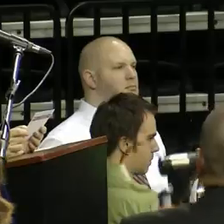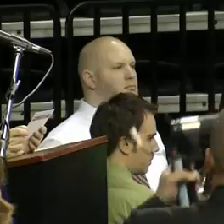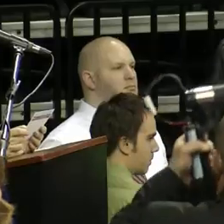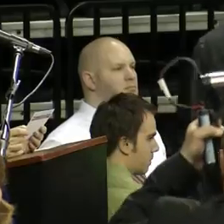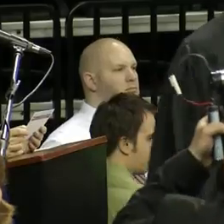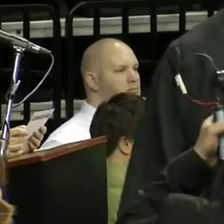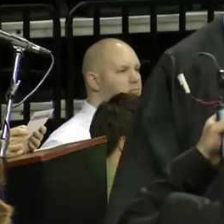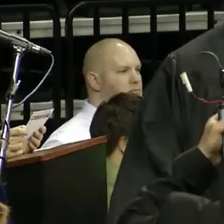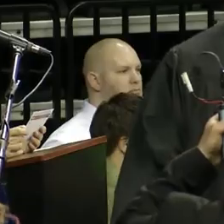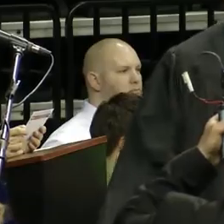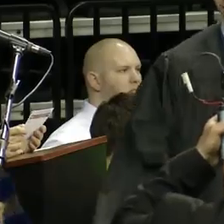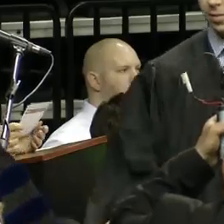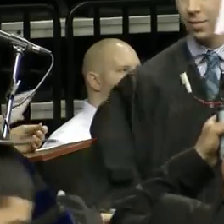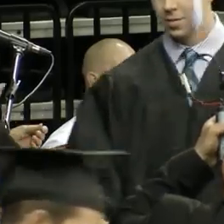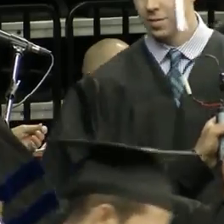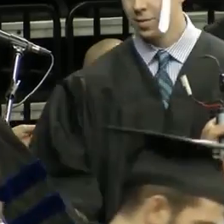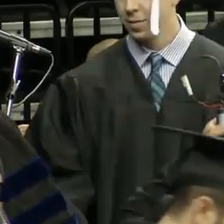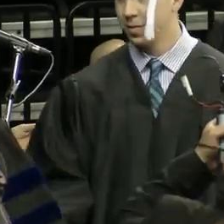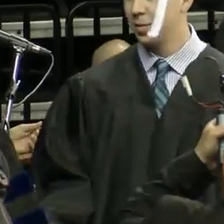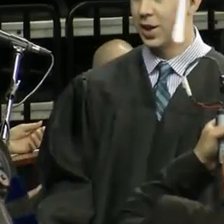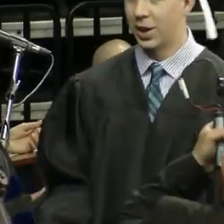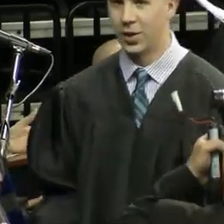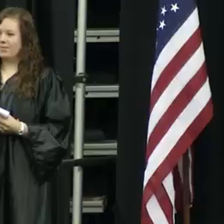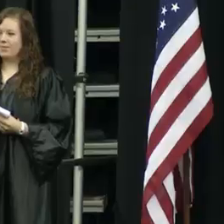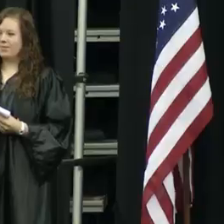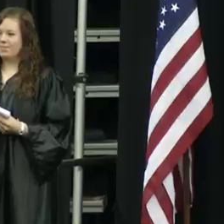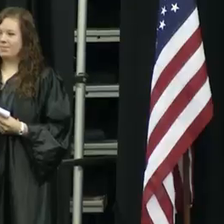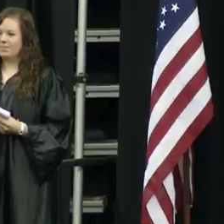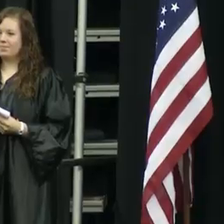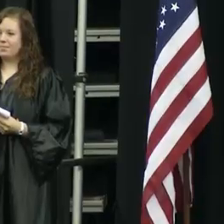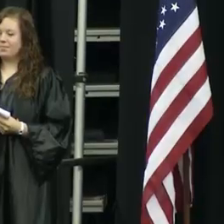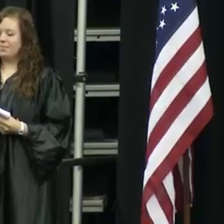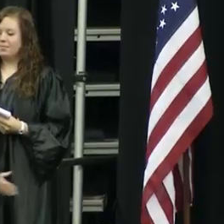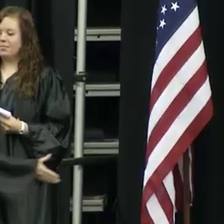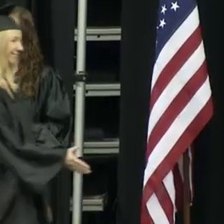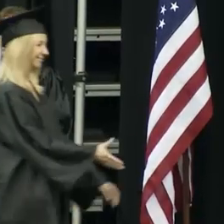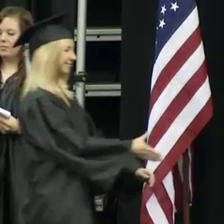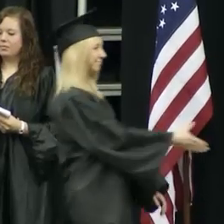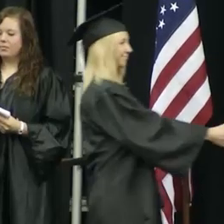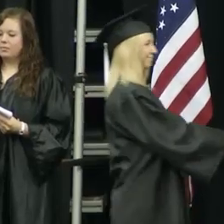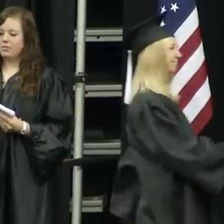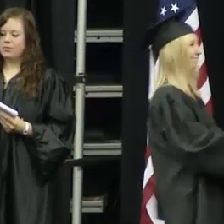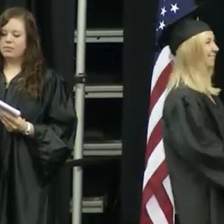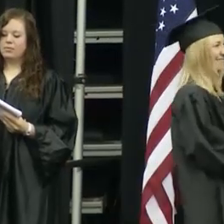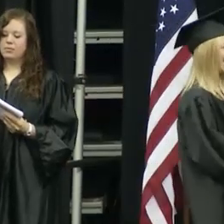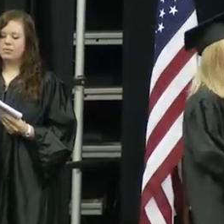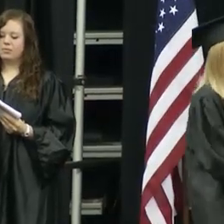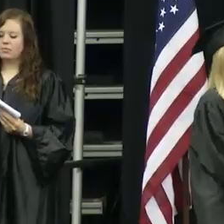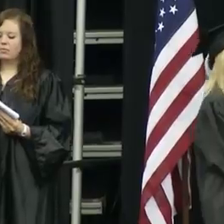Alex Seidenstricker. Jessica Kozlowski.